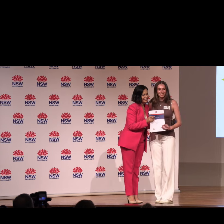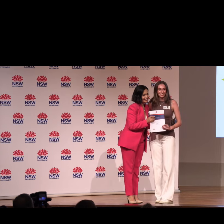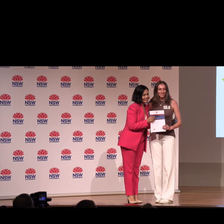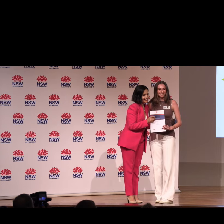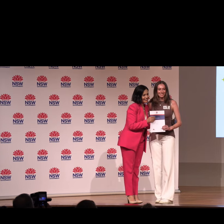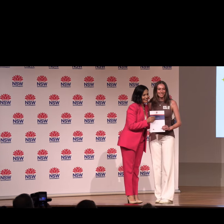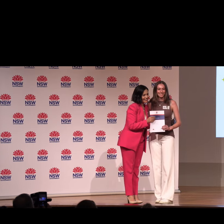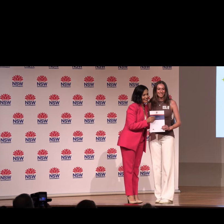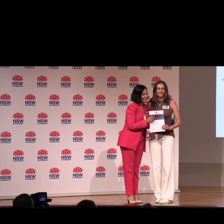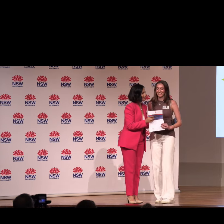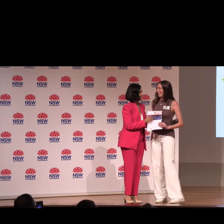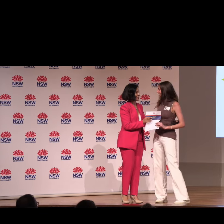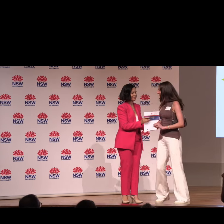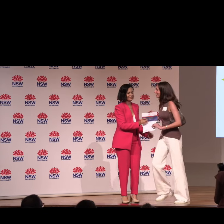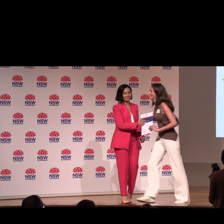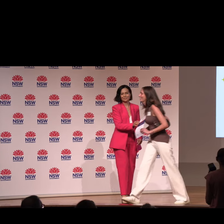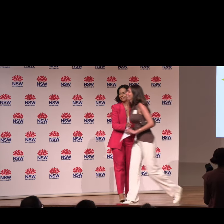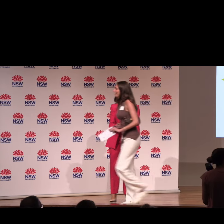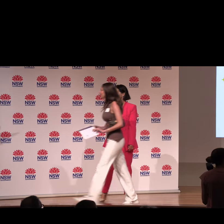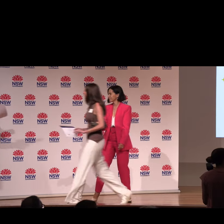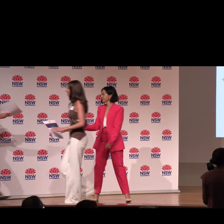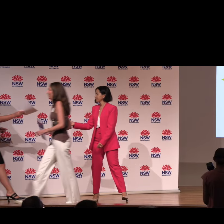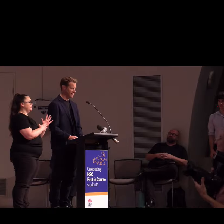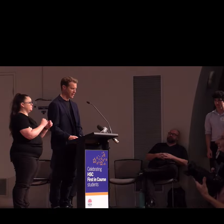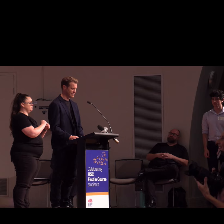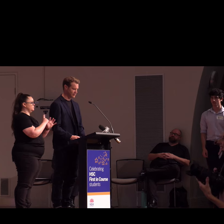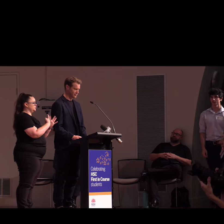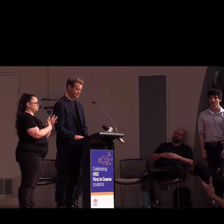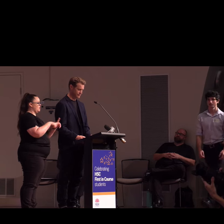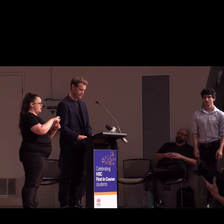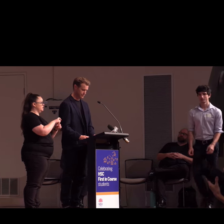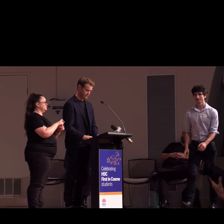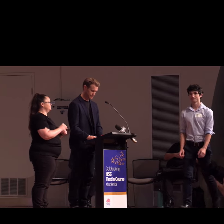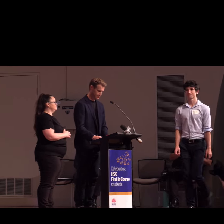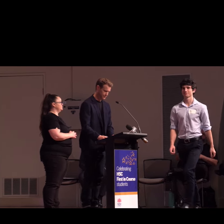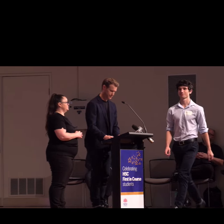In Spanish Continuers, William Gerard Sandrell, St. Ives High School.